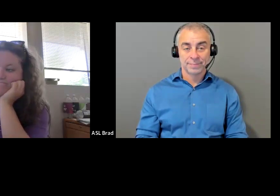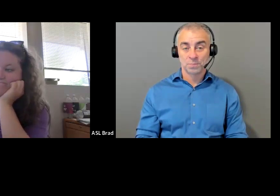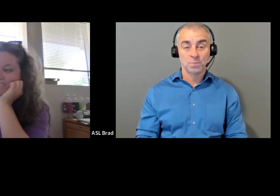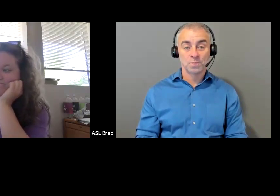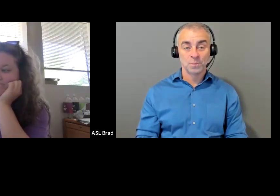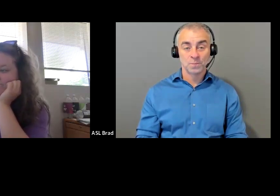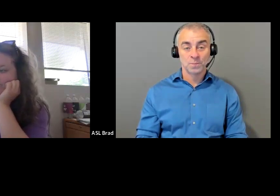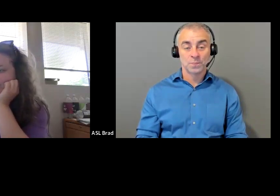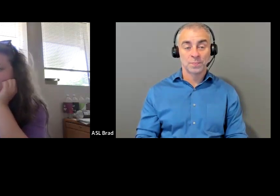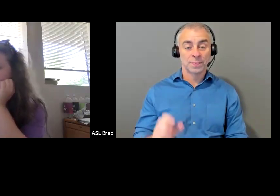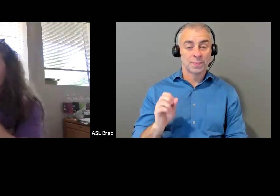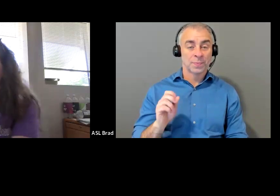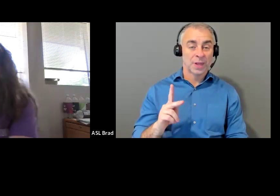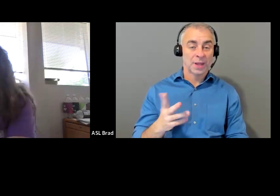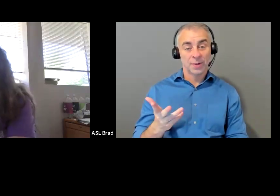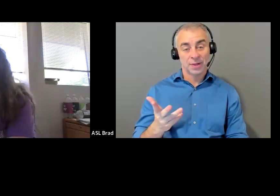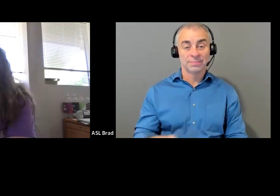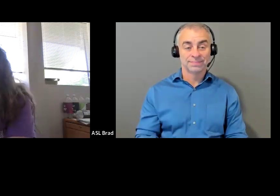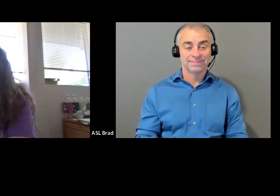Okay. Well,